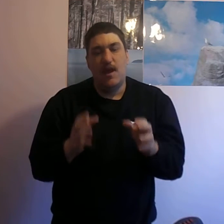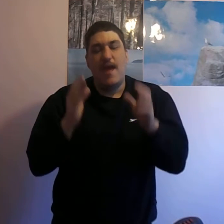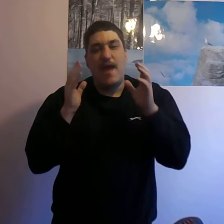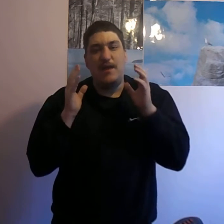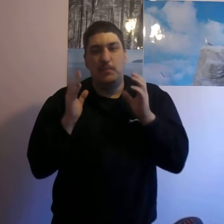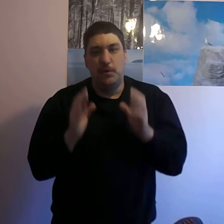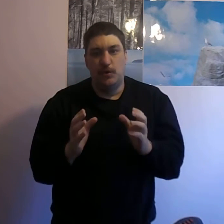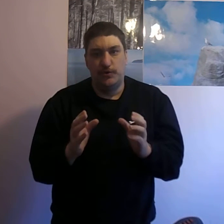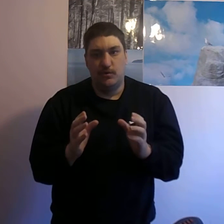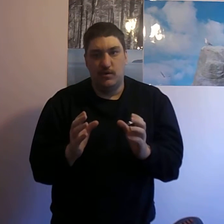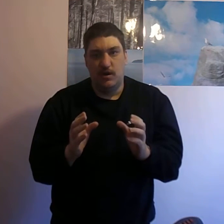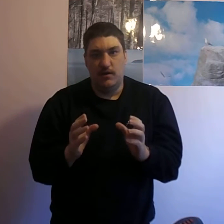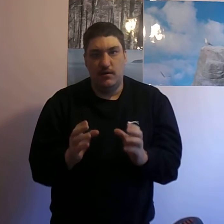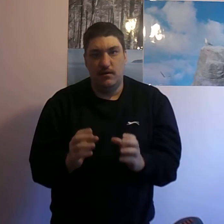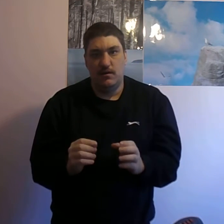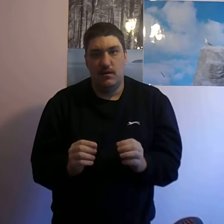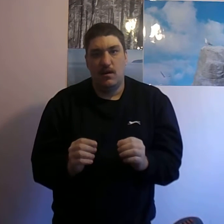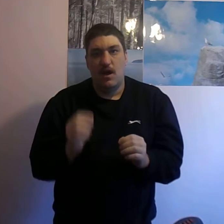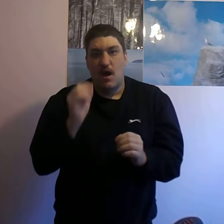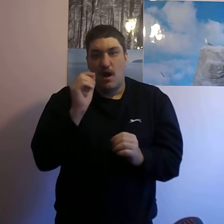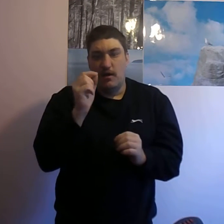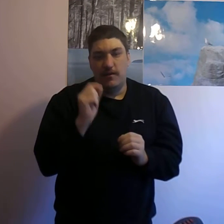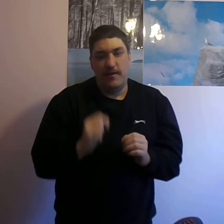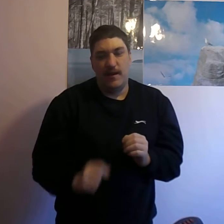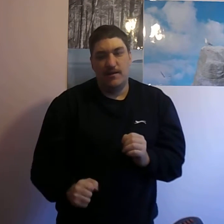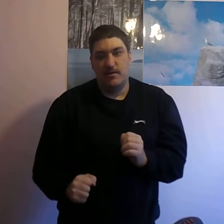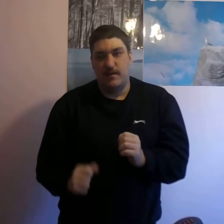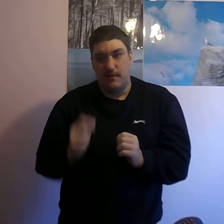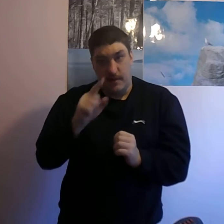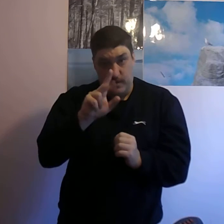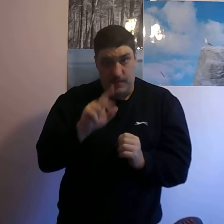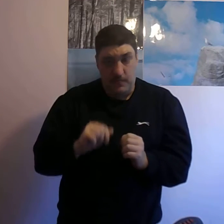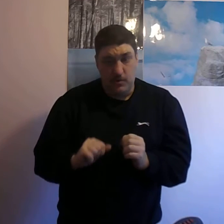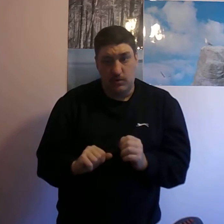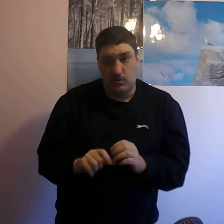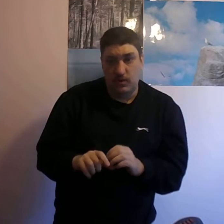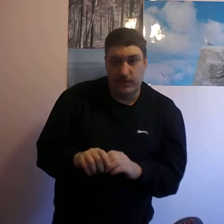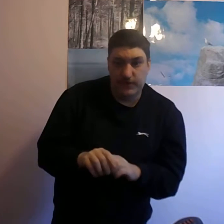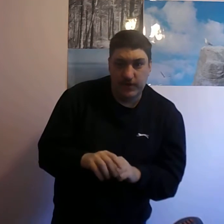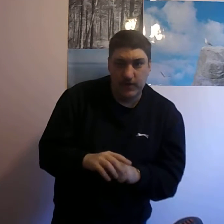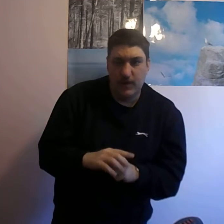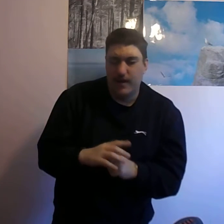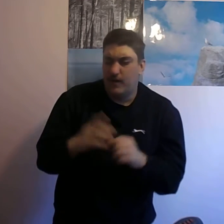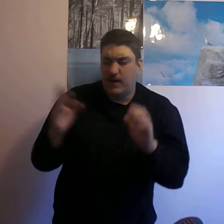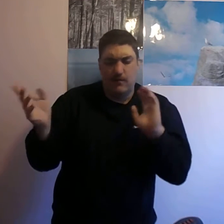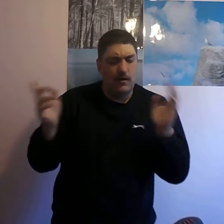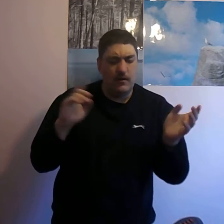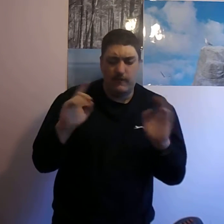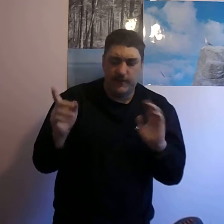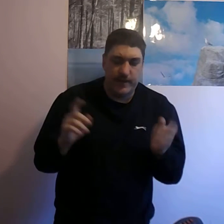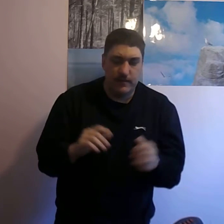a portal gun. Another thing I should say, by the way, about Portal 1 and 2, I know I keep going off on tangents,